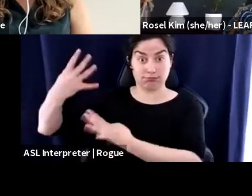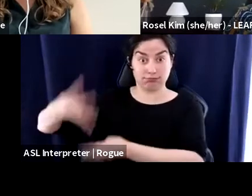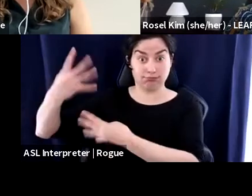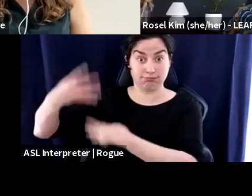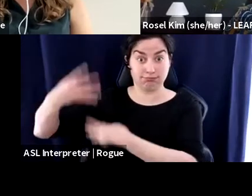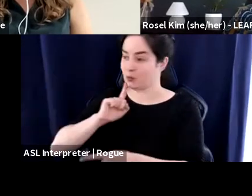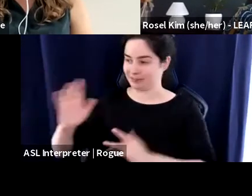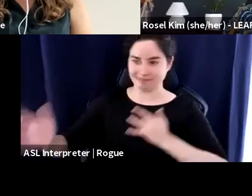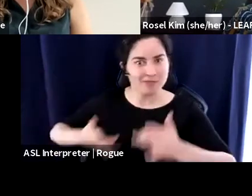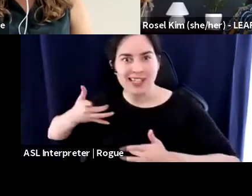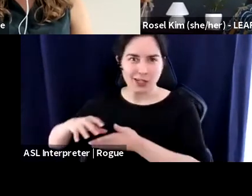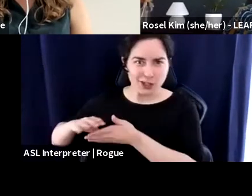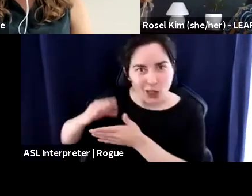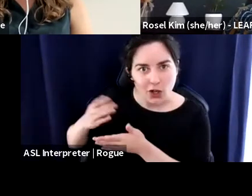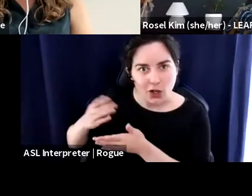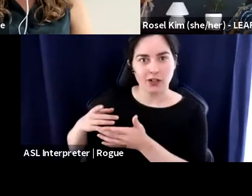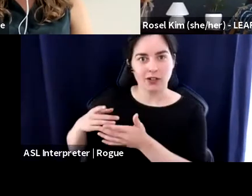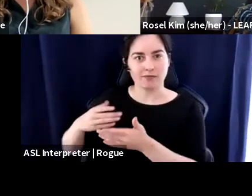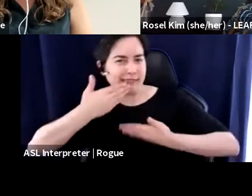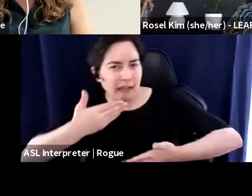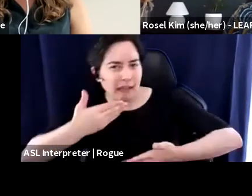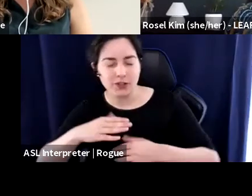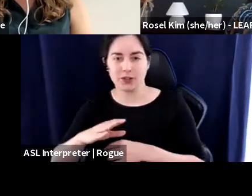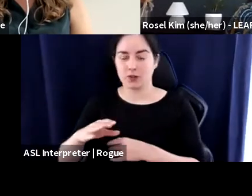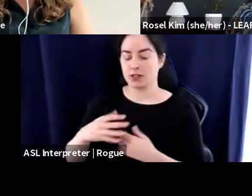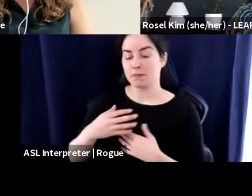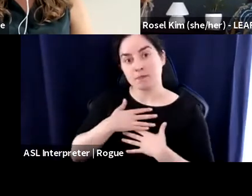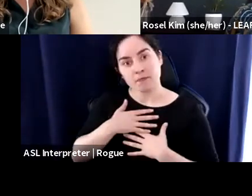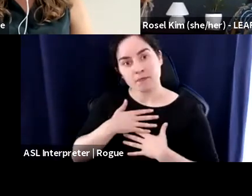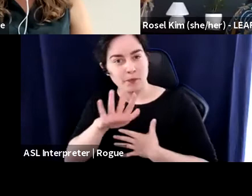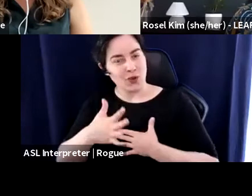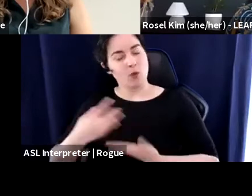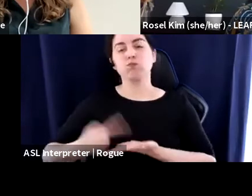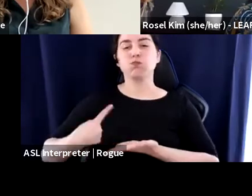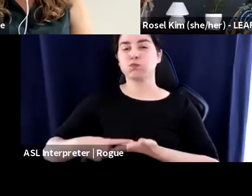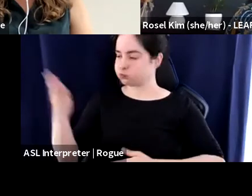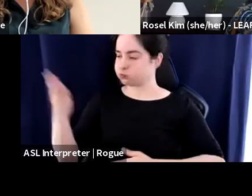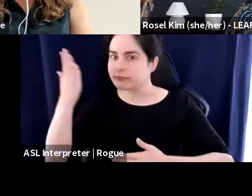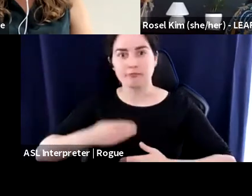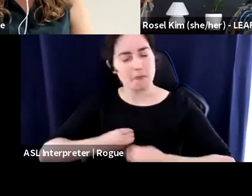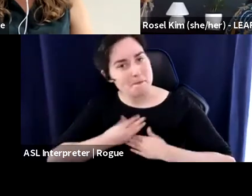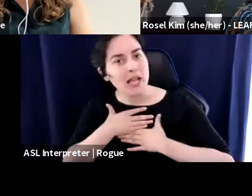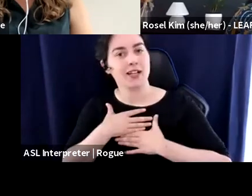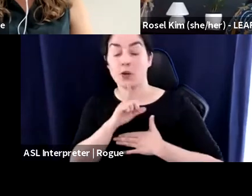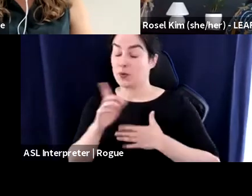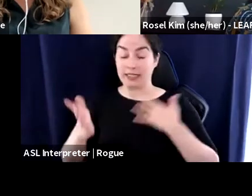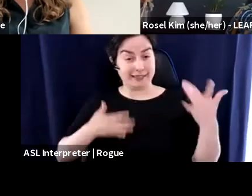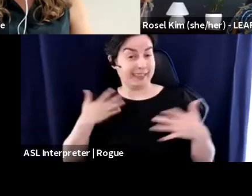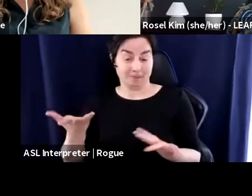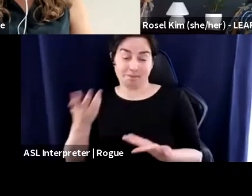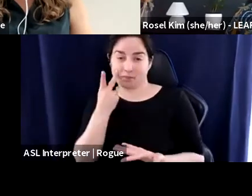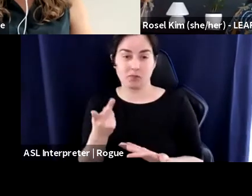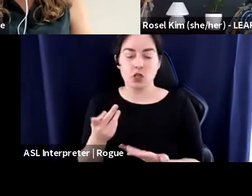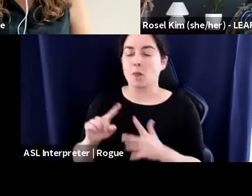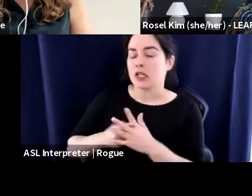also expressing their thanks and just loving your passion. I'm excited to share some of the questions that came in. I'll start with the